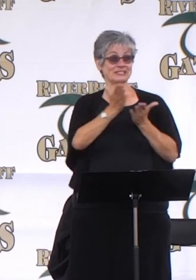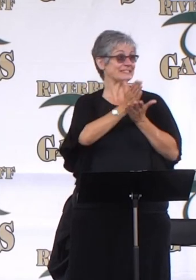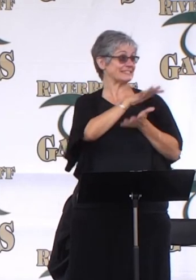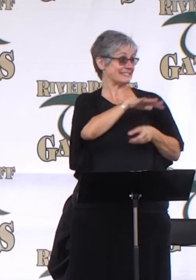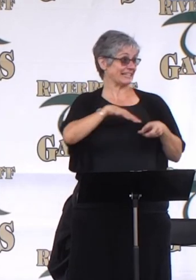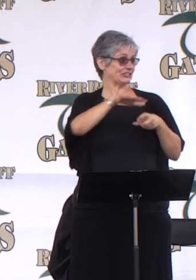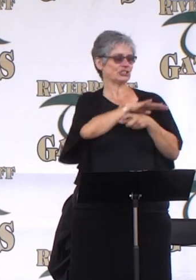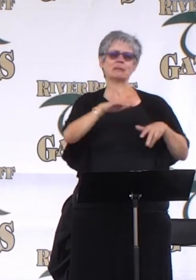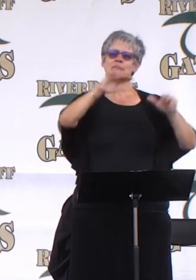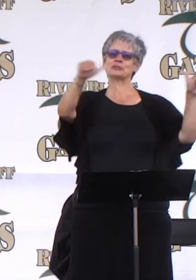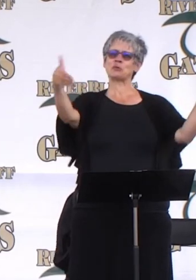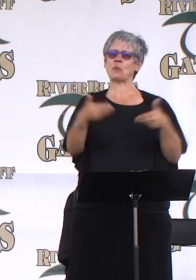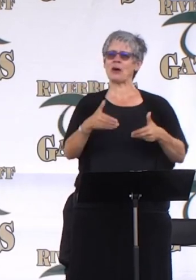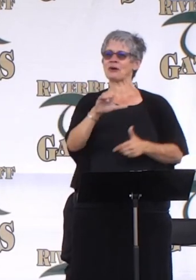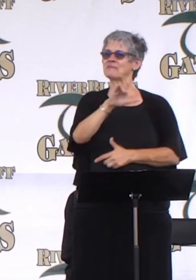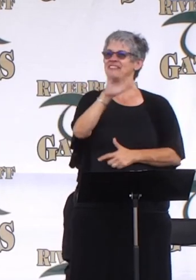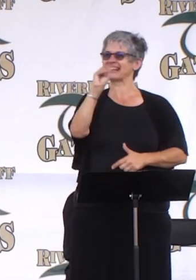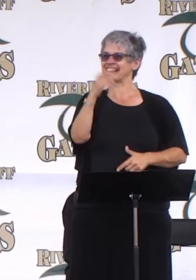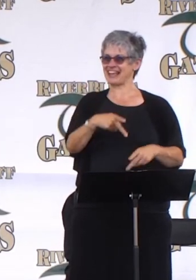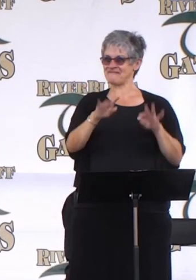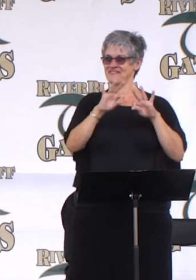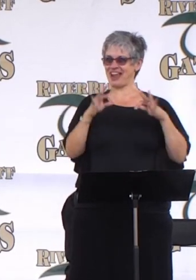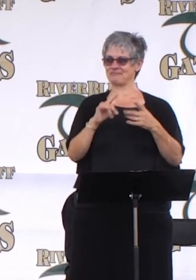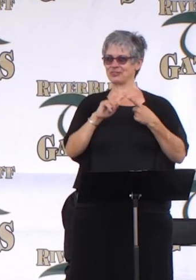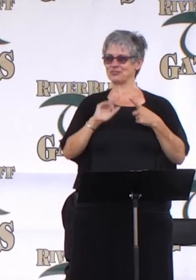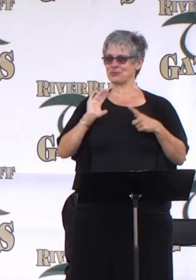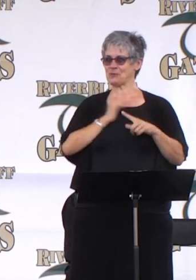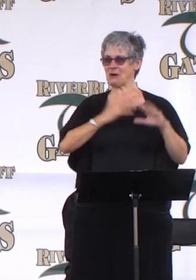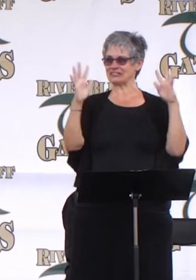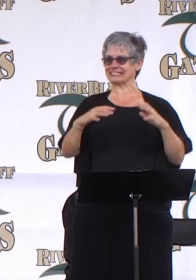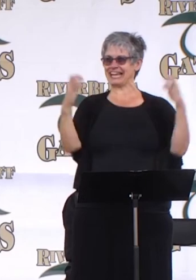welcome the Clamp family to our stadium today.